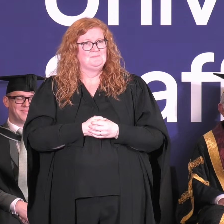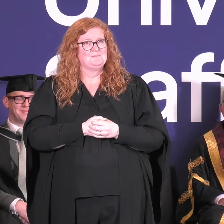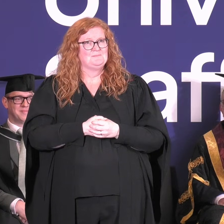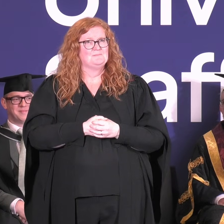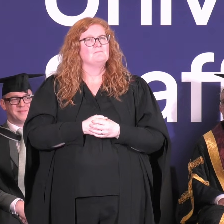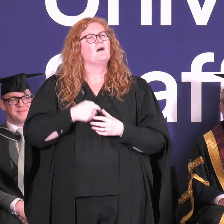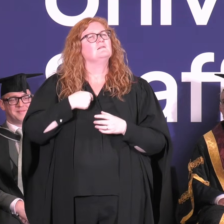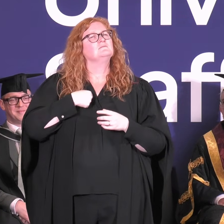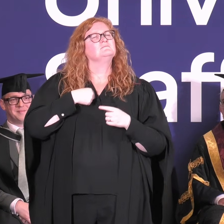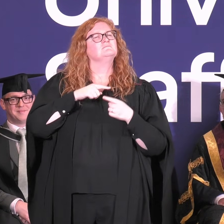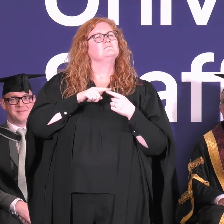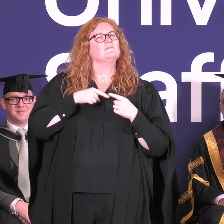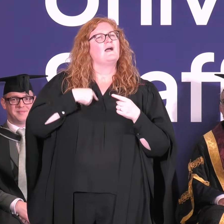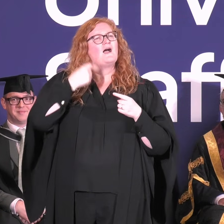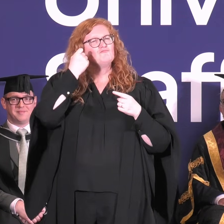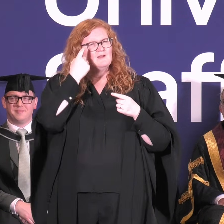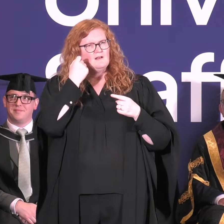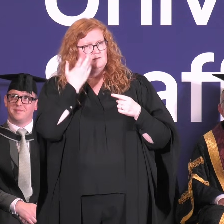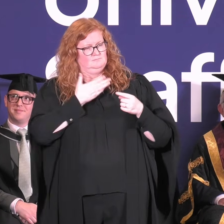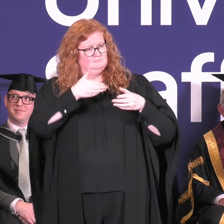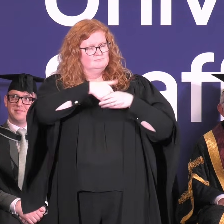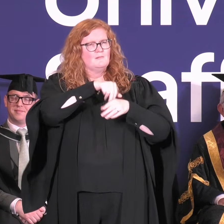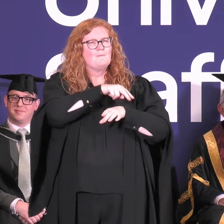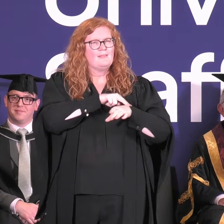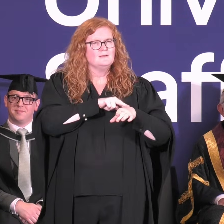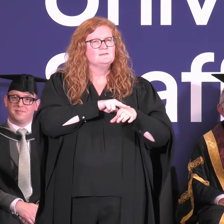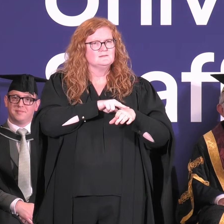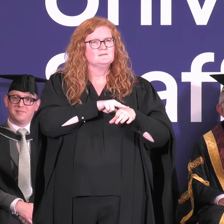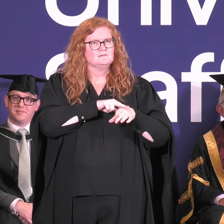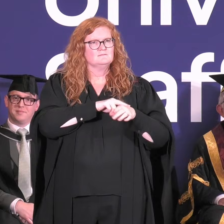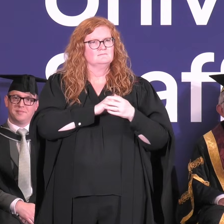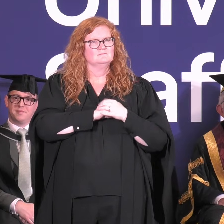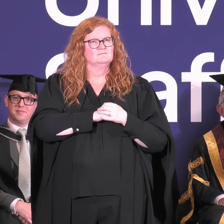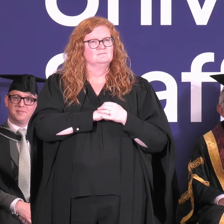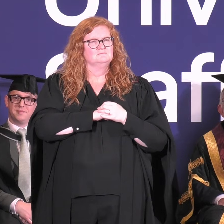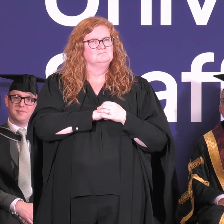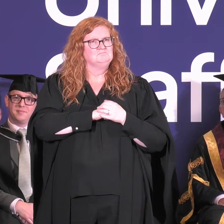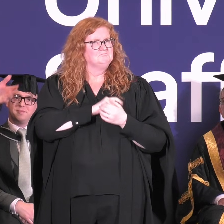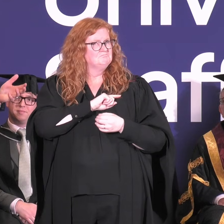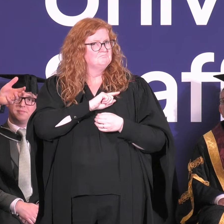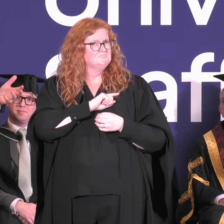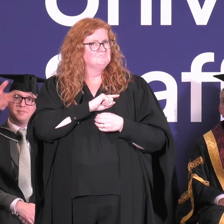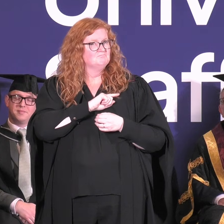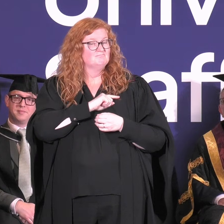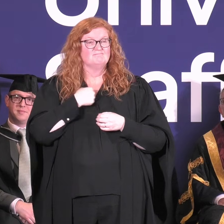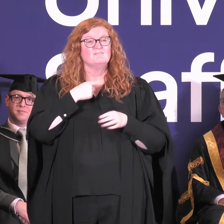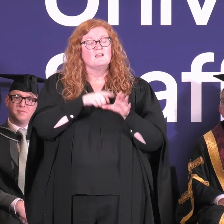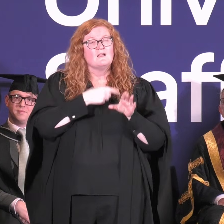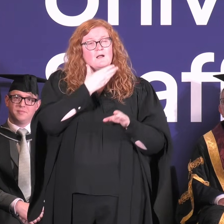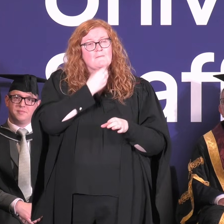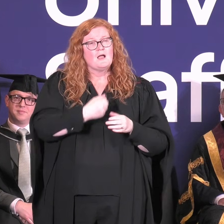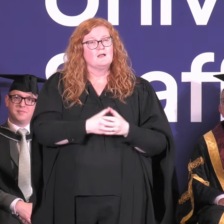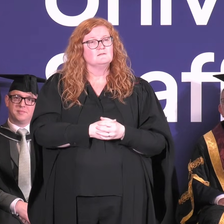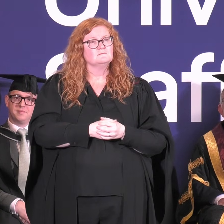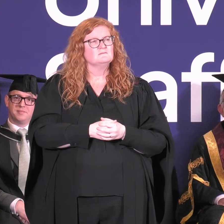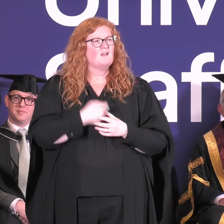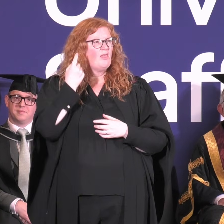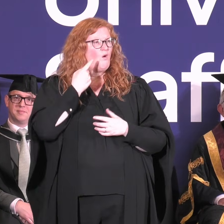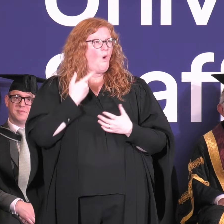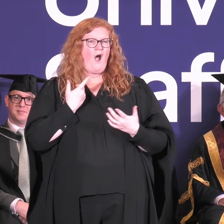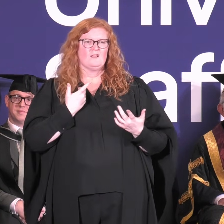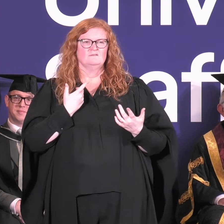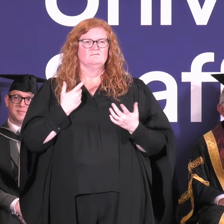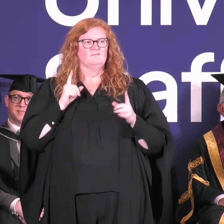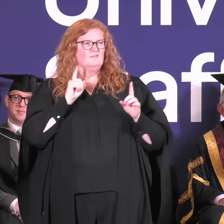I realised that I wanted to join the police because I was a young man. I thought I can chase people,